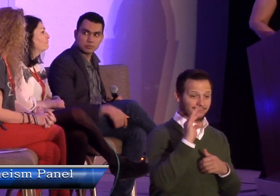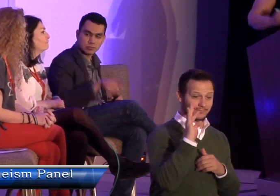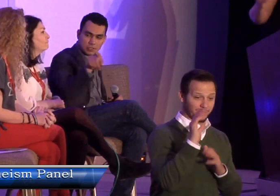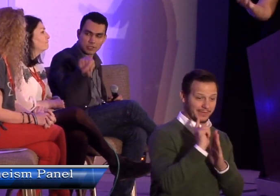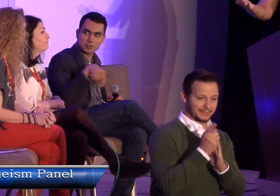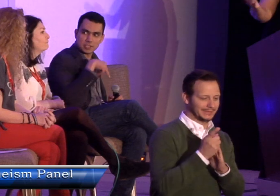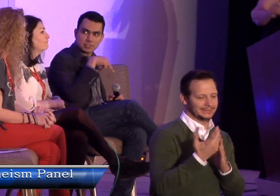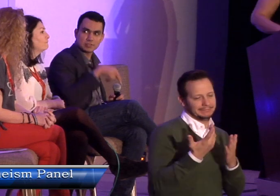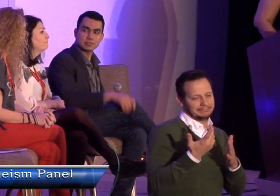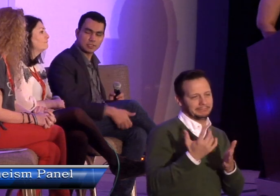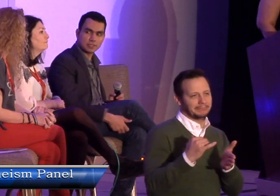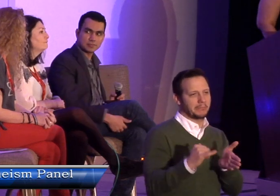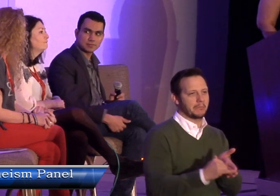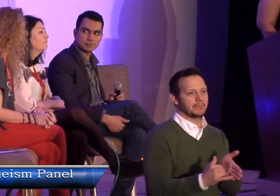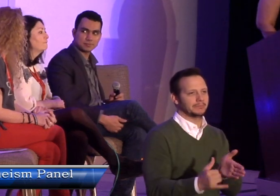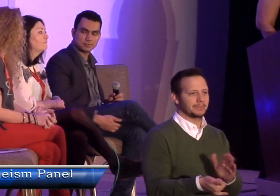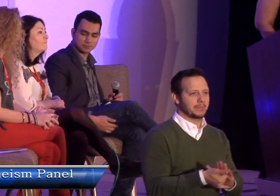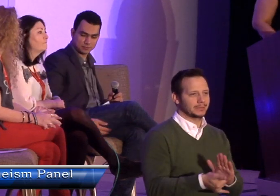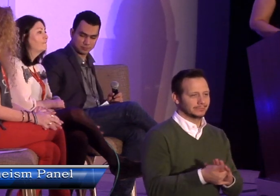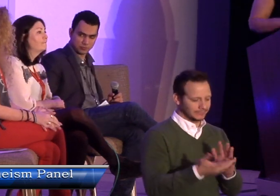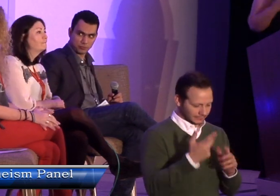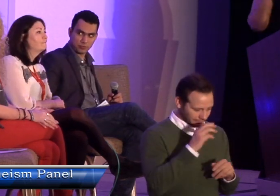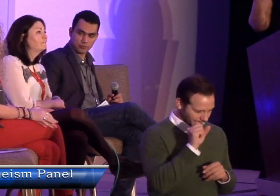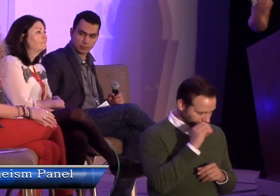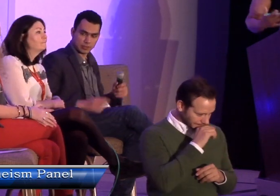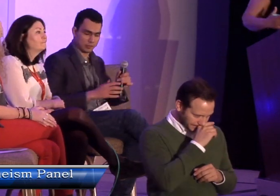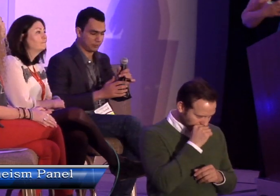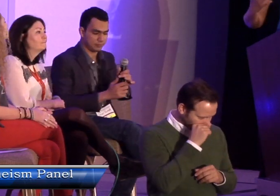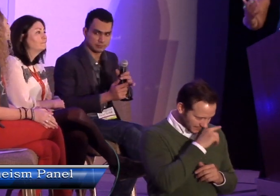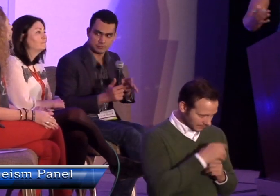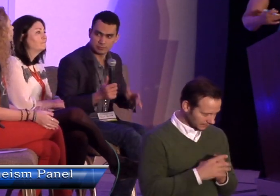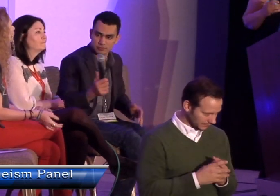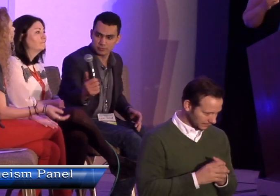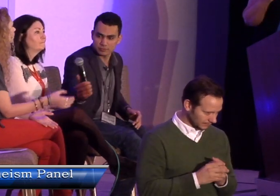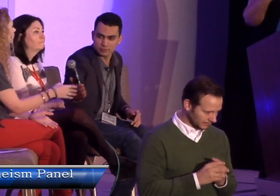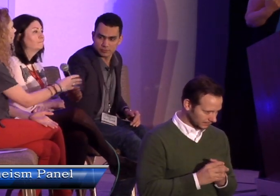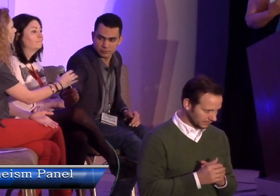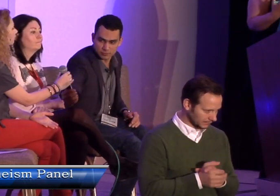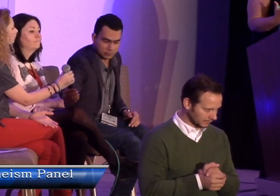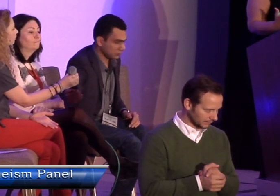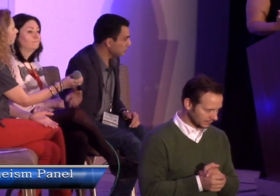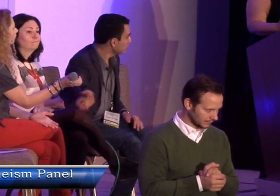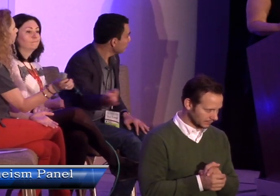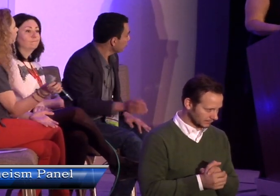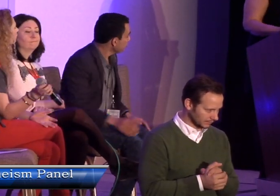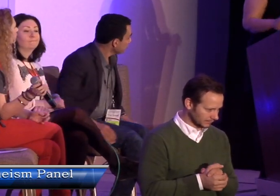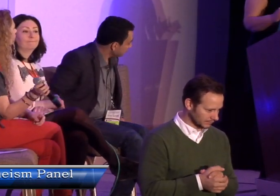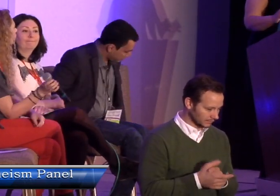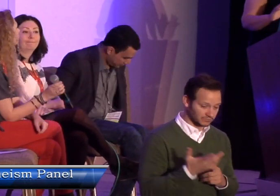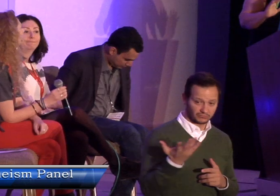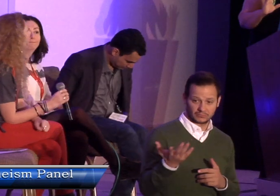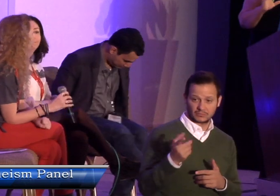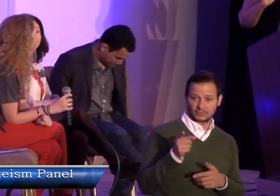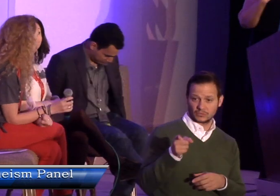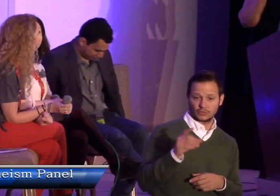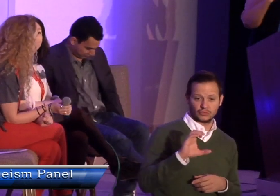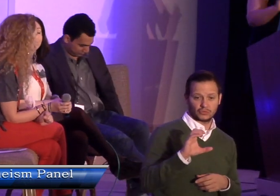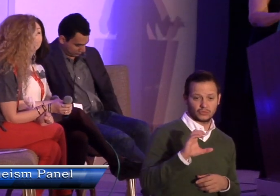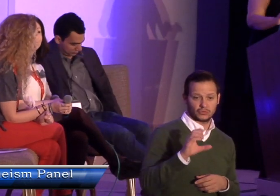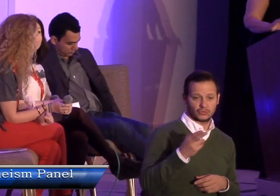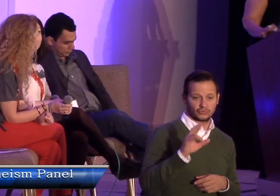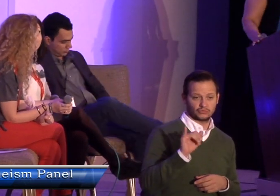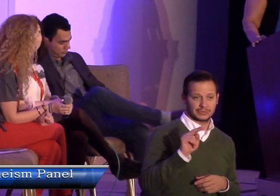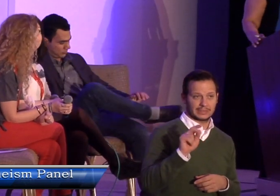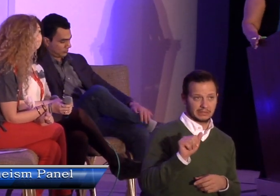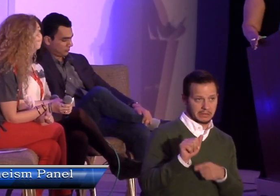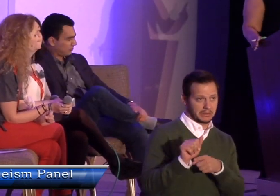So, Cristina, would you begin? If there's anything that came up or anything that you want to make sure that this